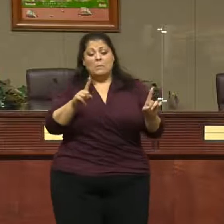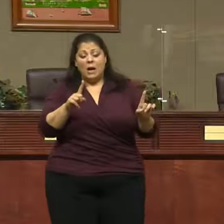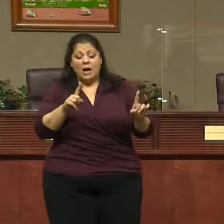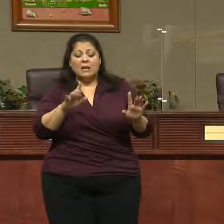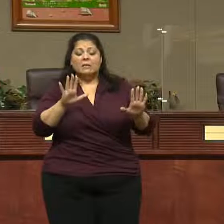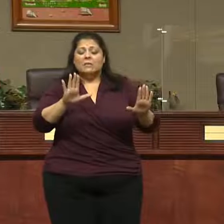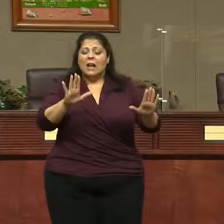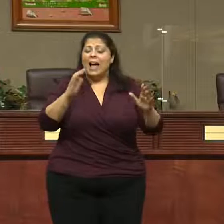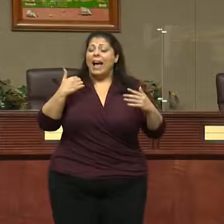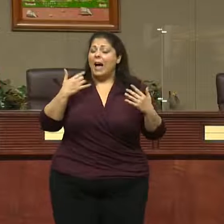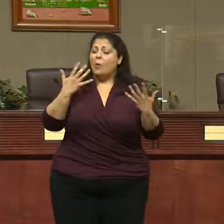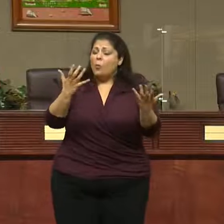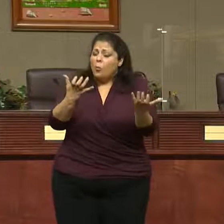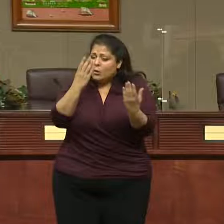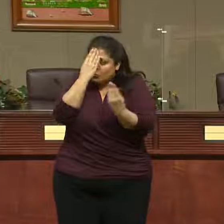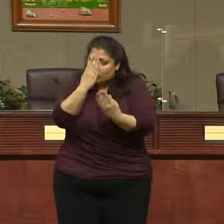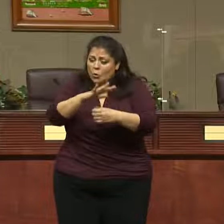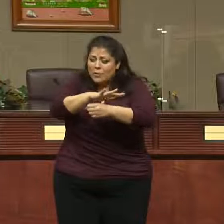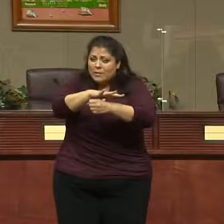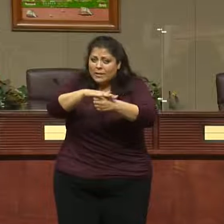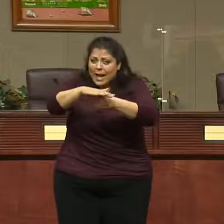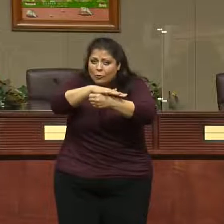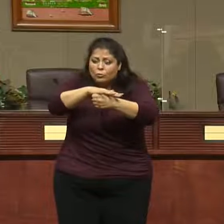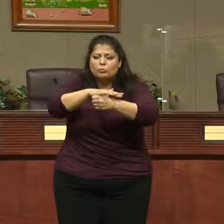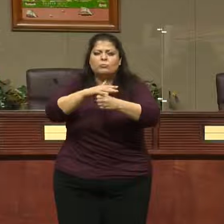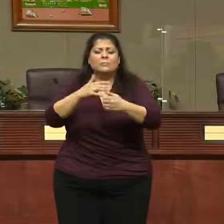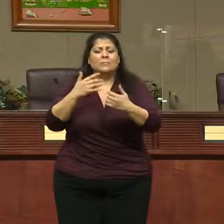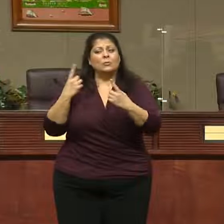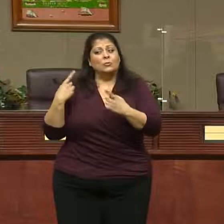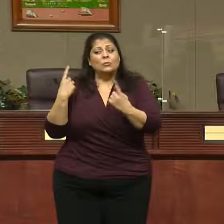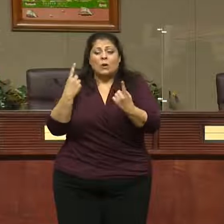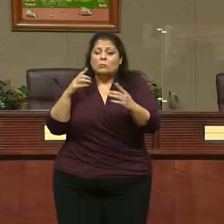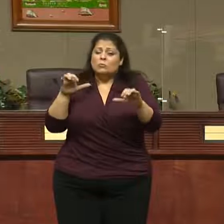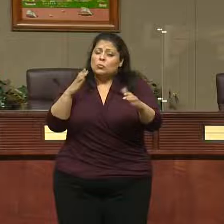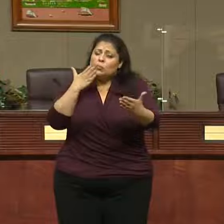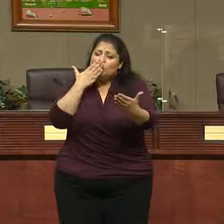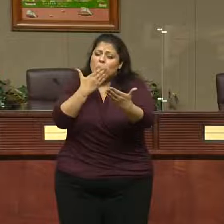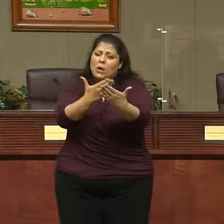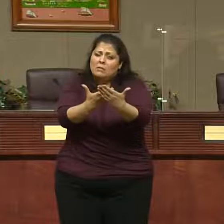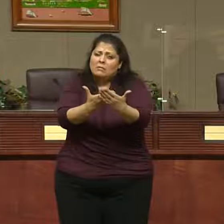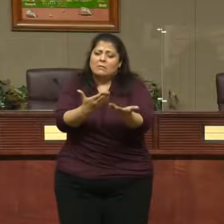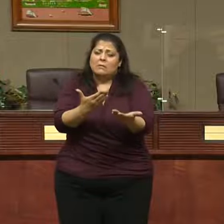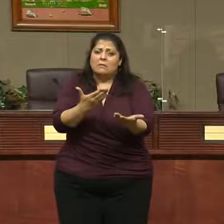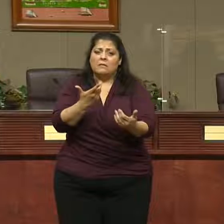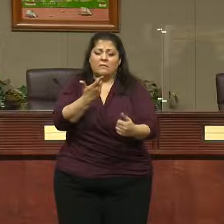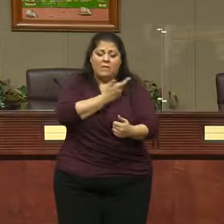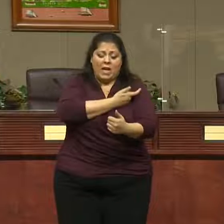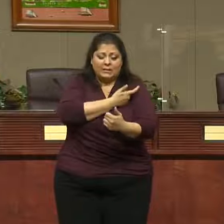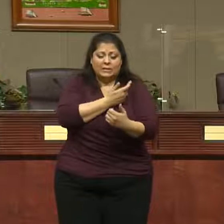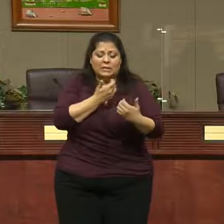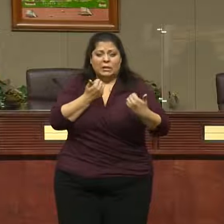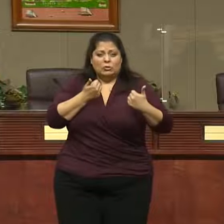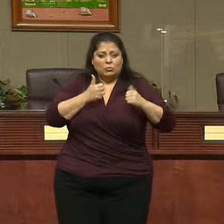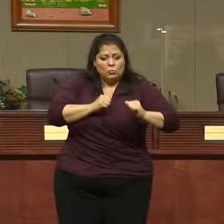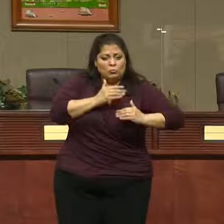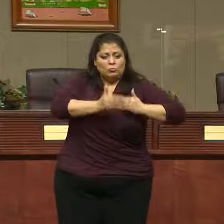shape regarding the pandemic as well as the vaccination efforts. Now, this doesn't mean that we